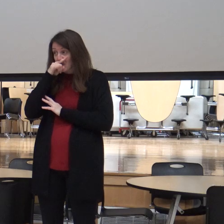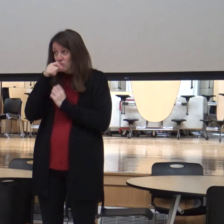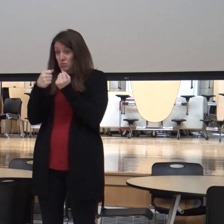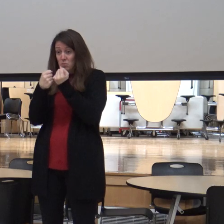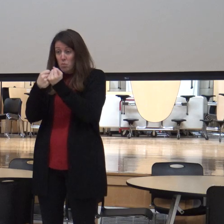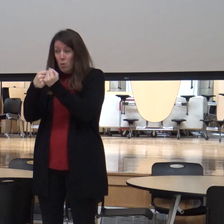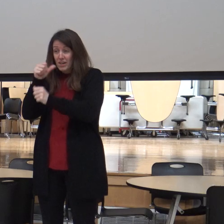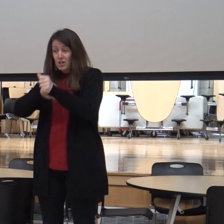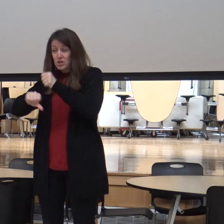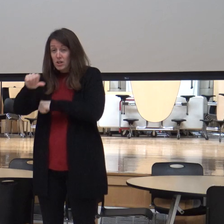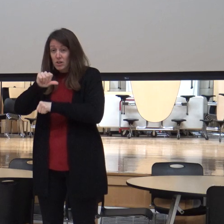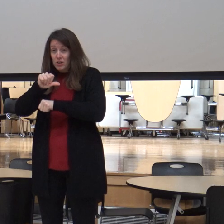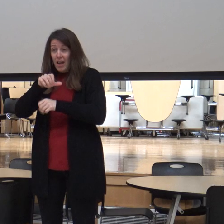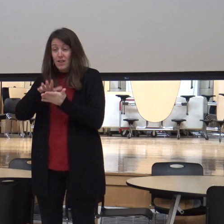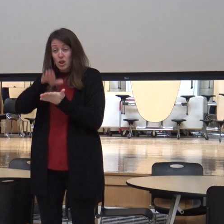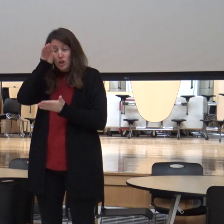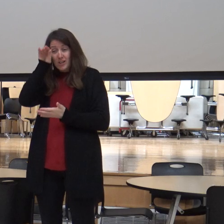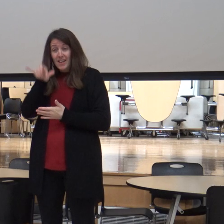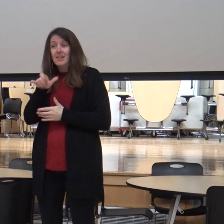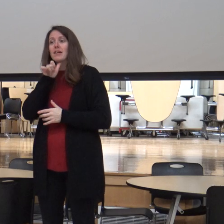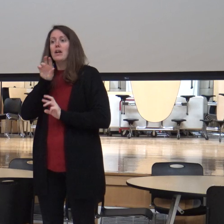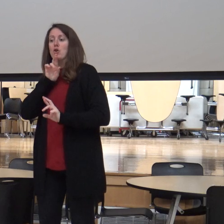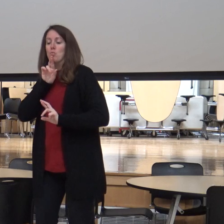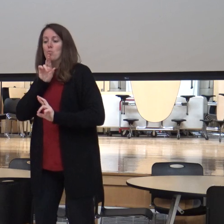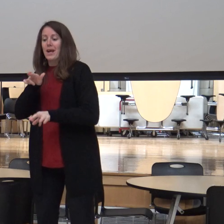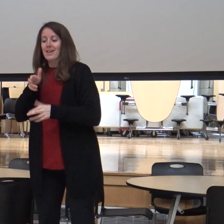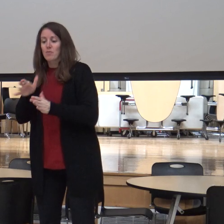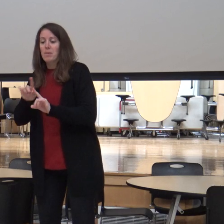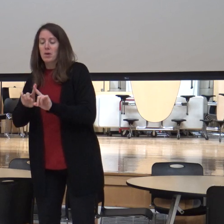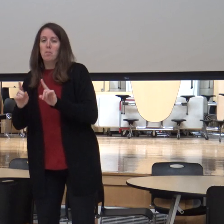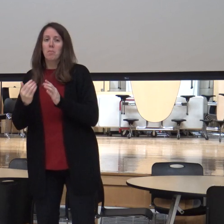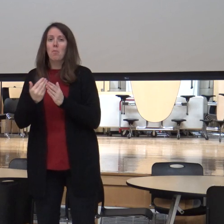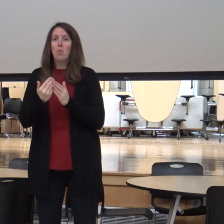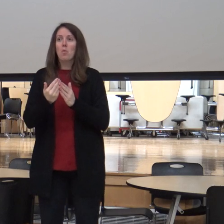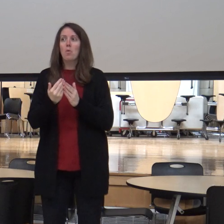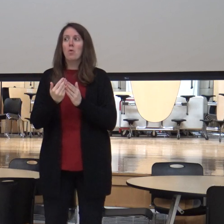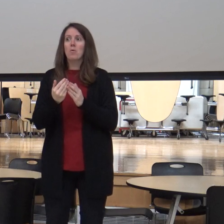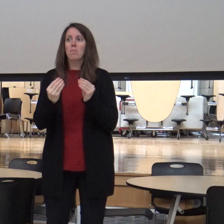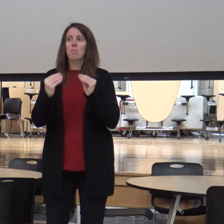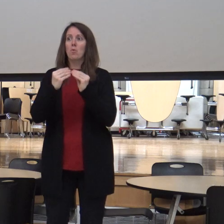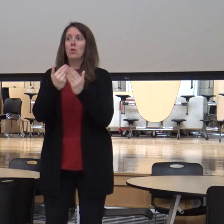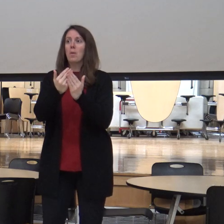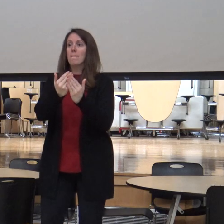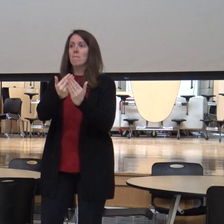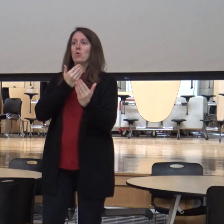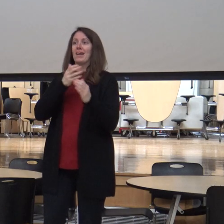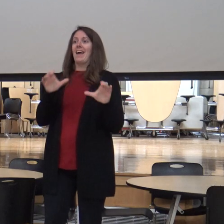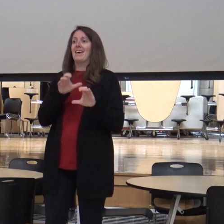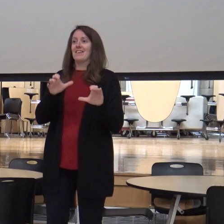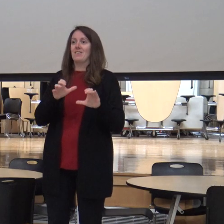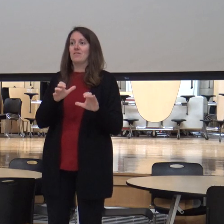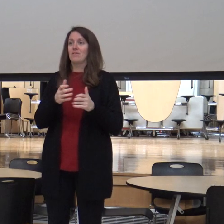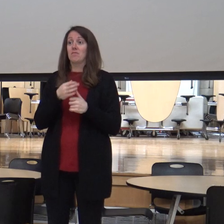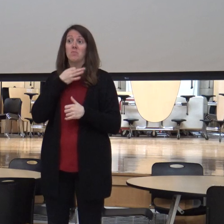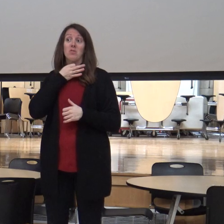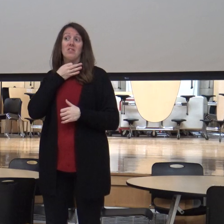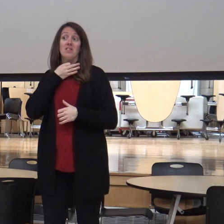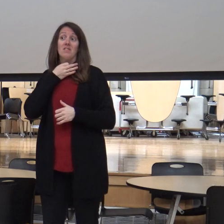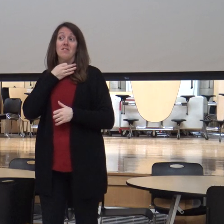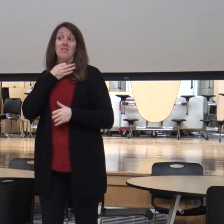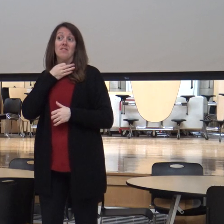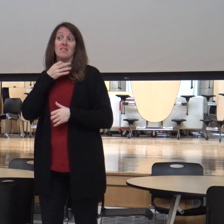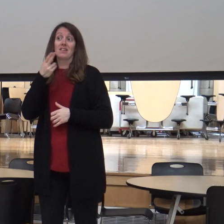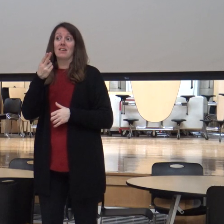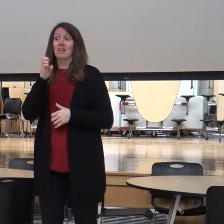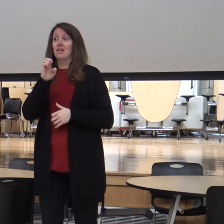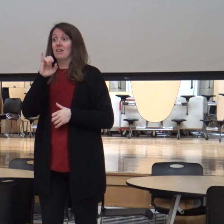in a reactive way, but more proactive? More proactive. And I'm wondering if Heidi Hahn would have a better answer than I would. I'm